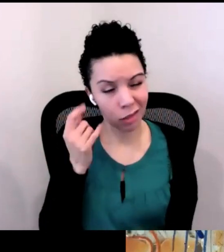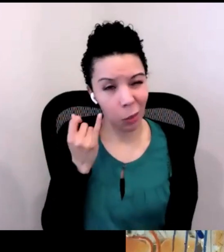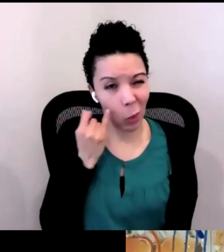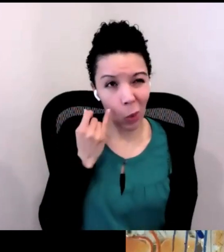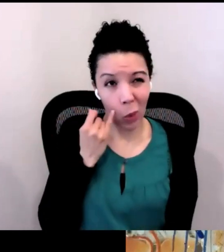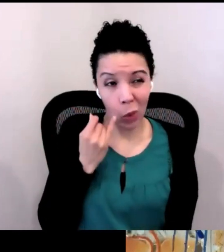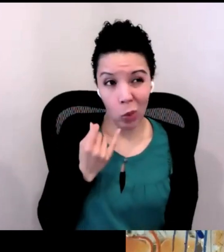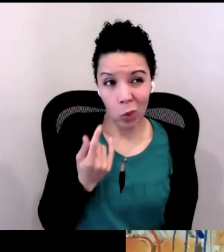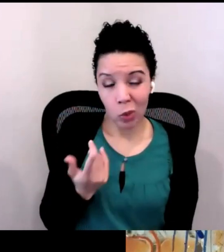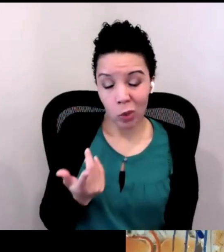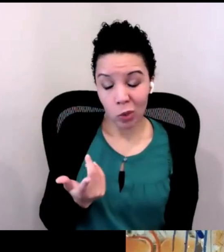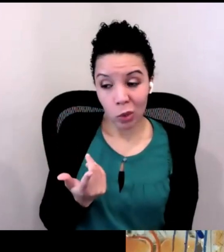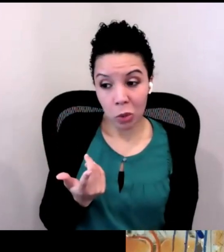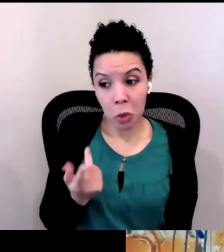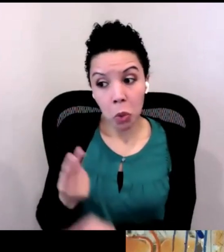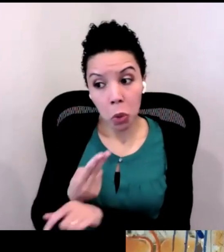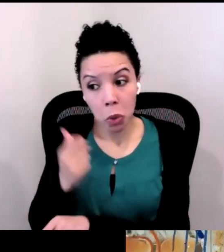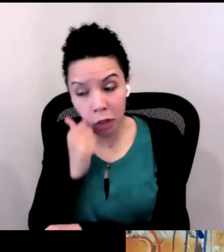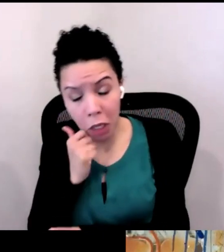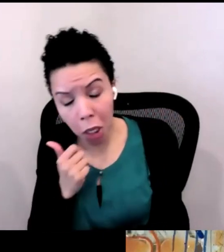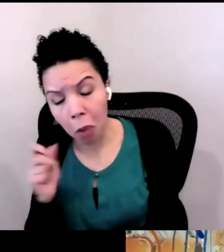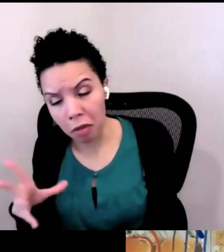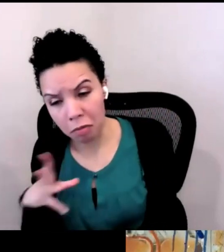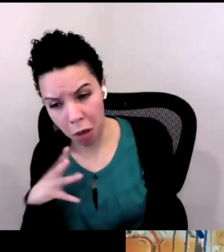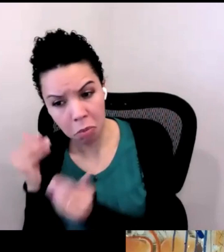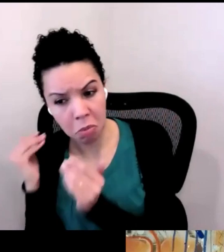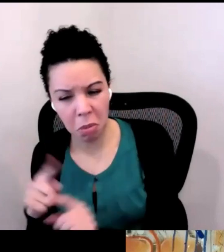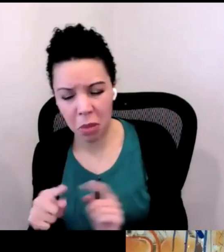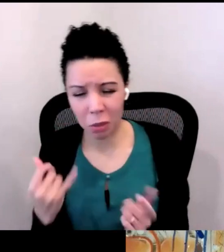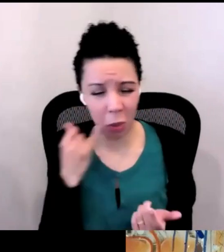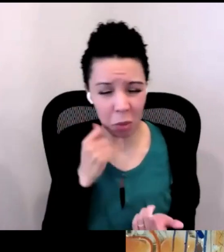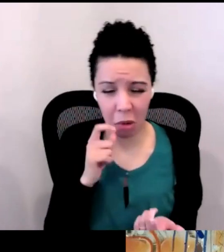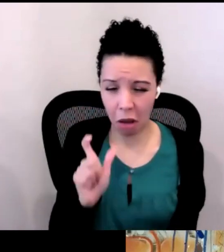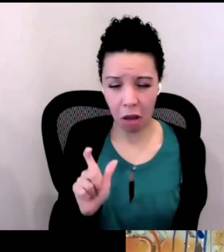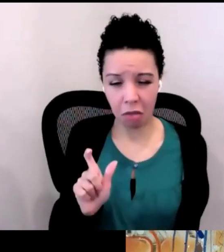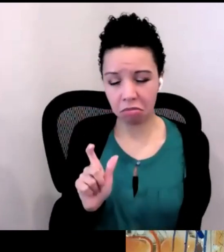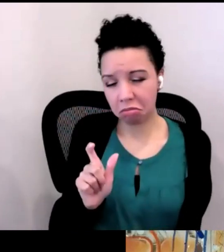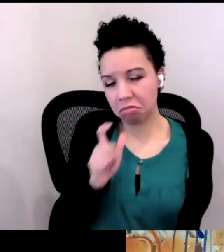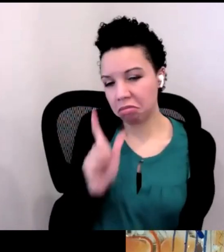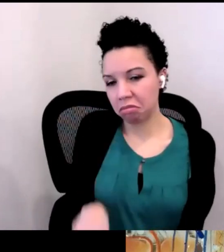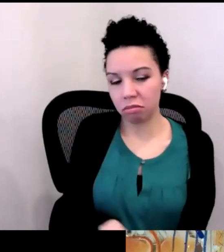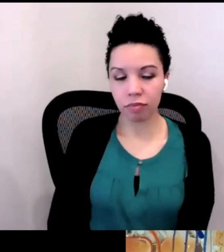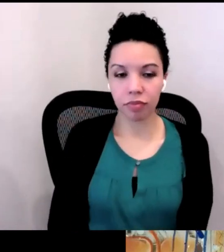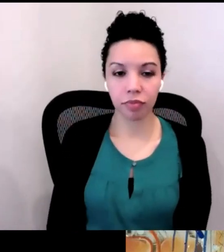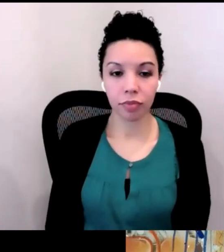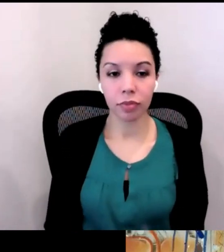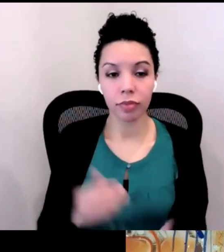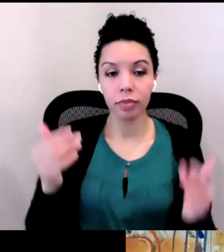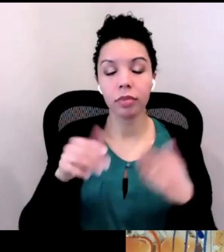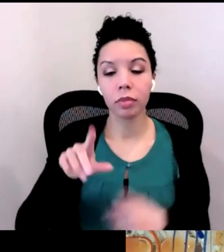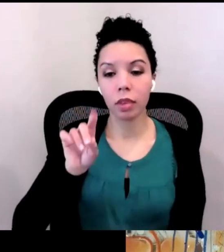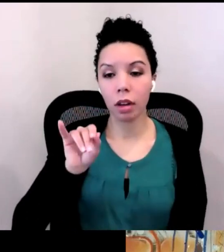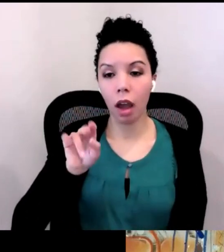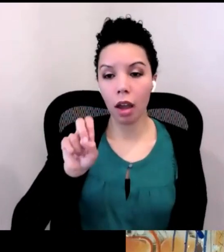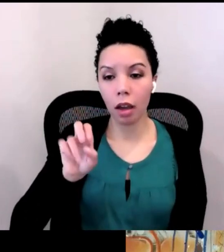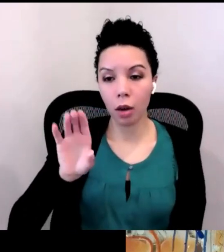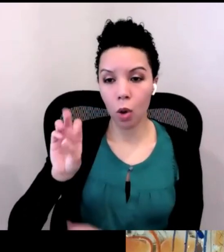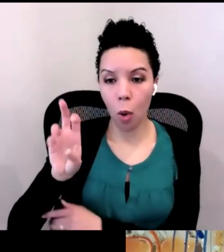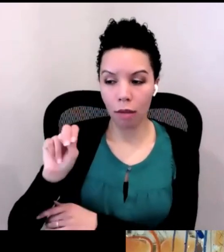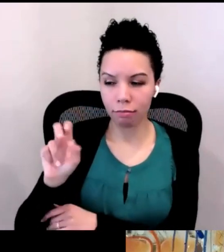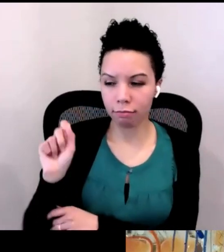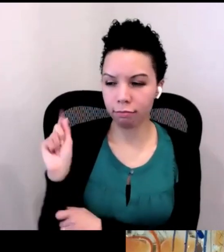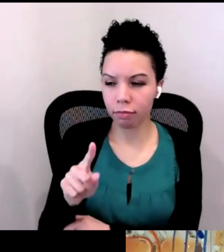you likely don't need it. Okay. A question from Diane Cohen. She says, what if you have lots and